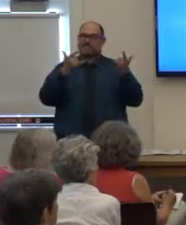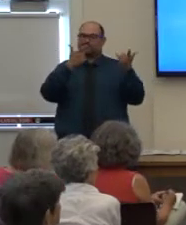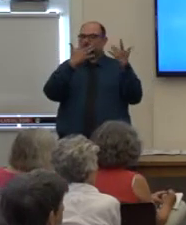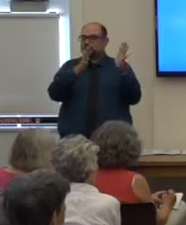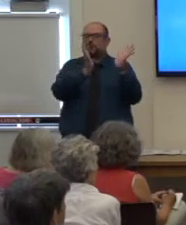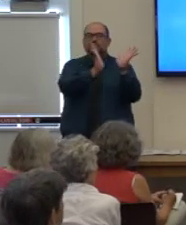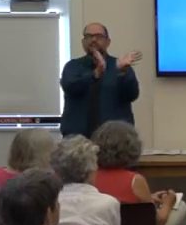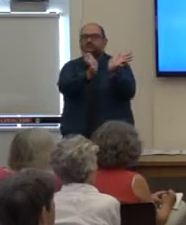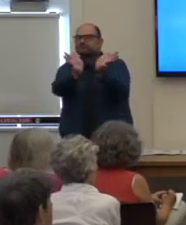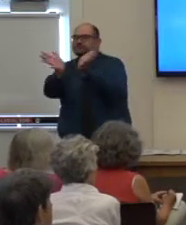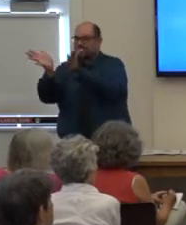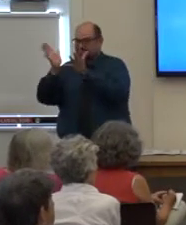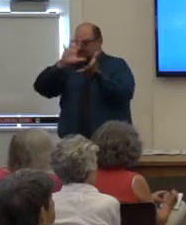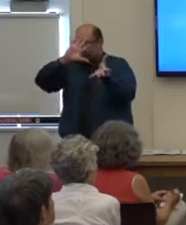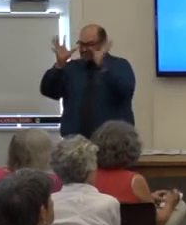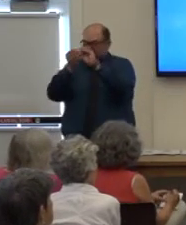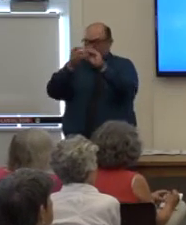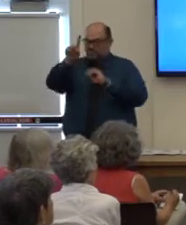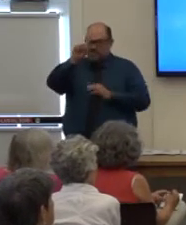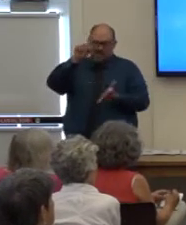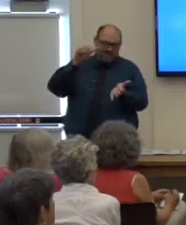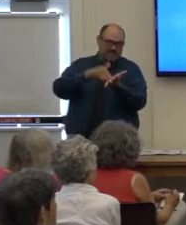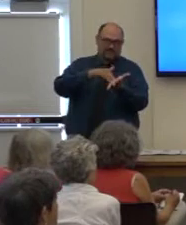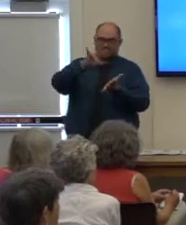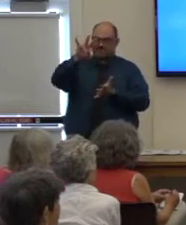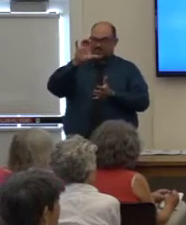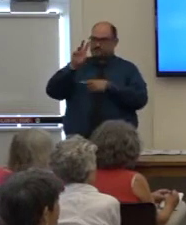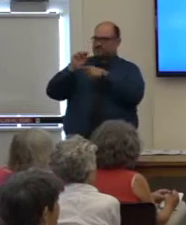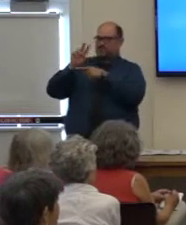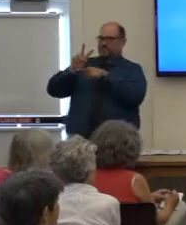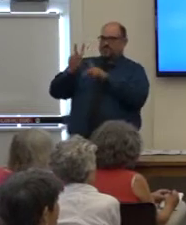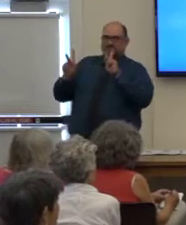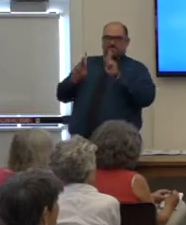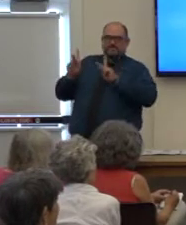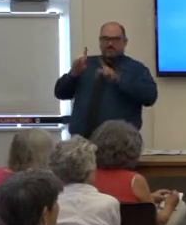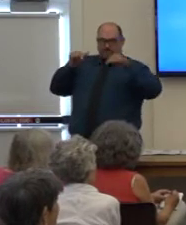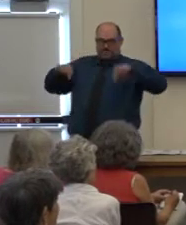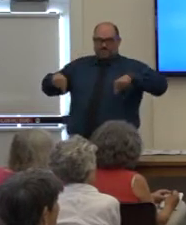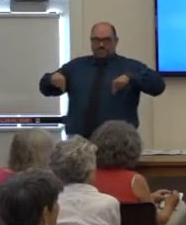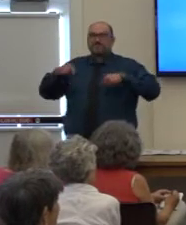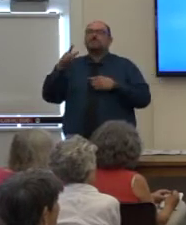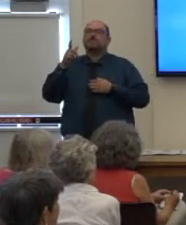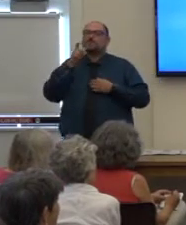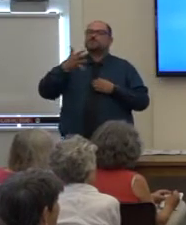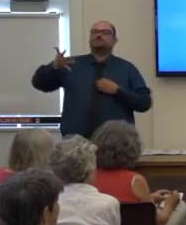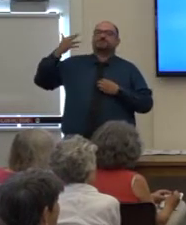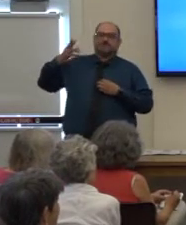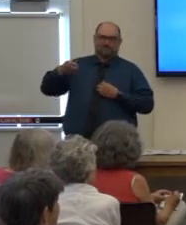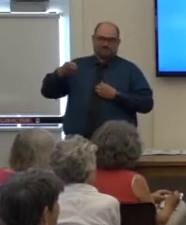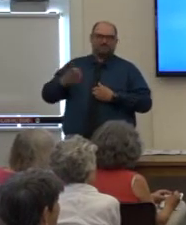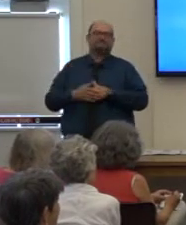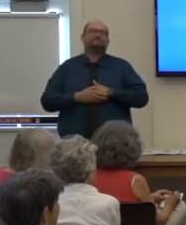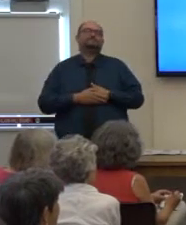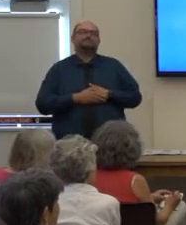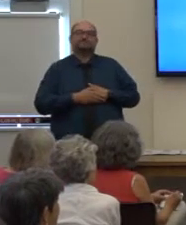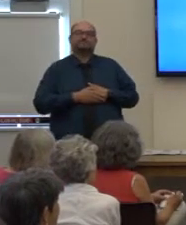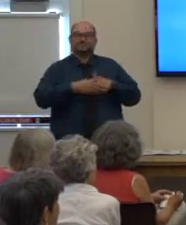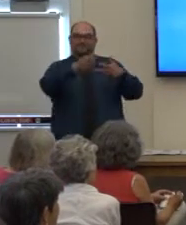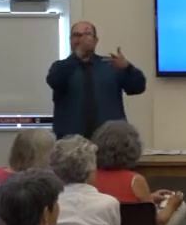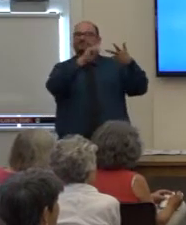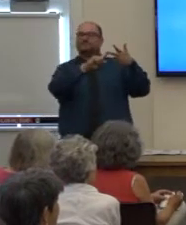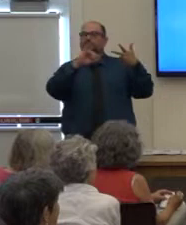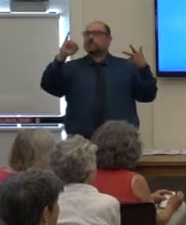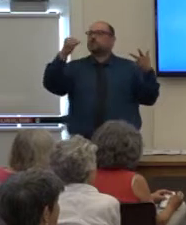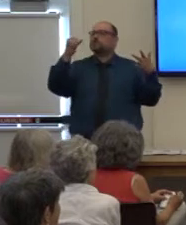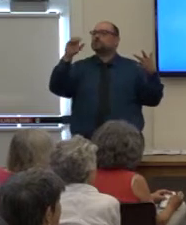thrilled to welcome special guest, Joan Poole Nash. Joan Poole Nash will be presenting information about the history and structure